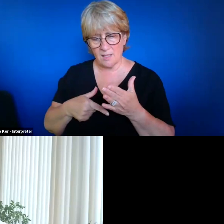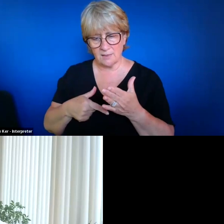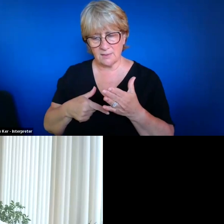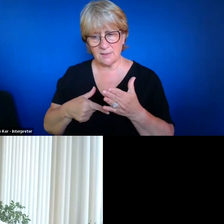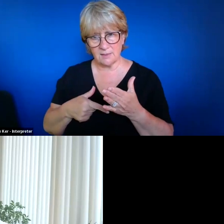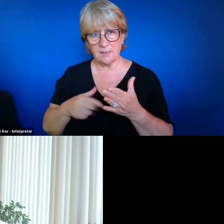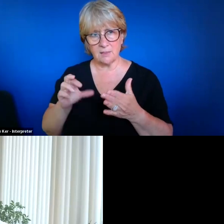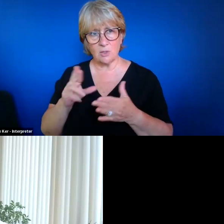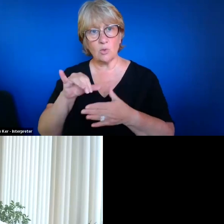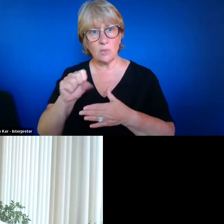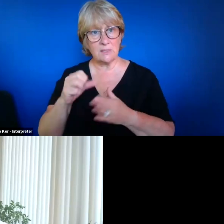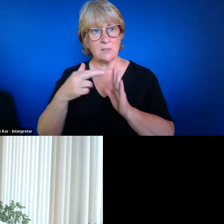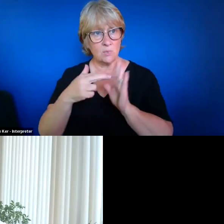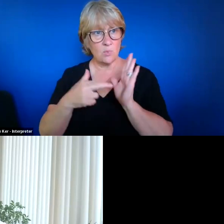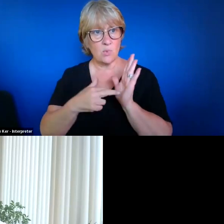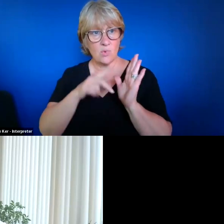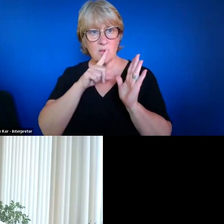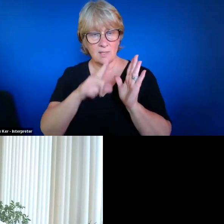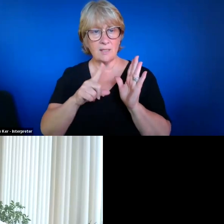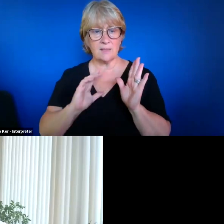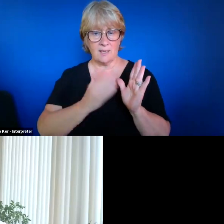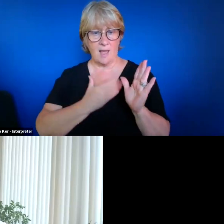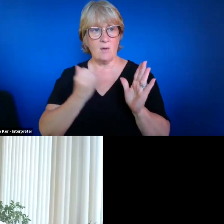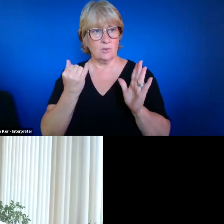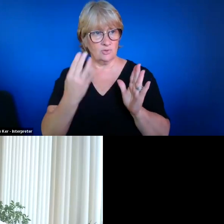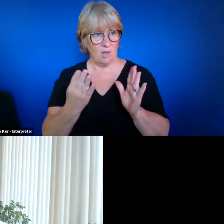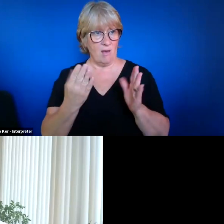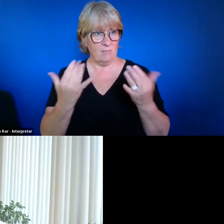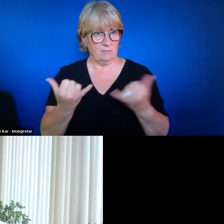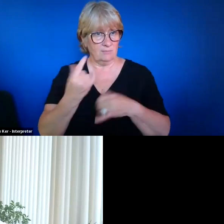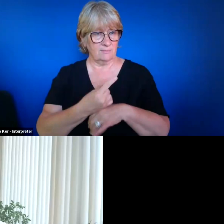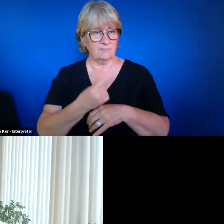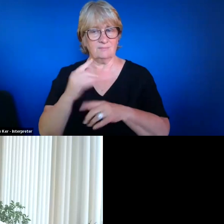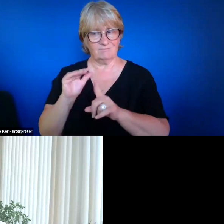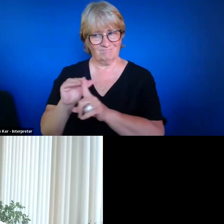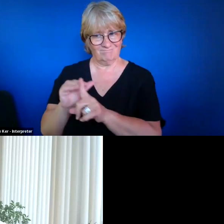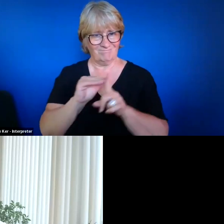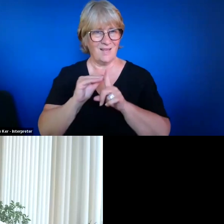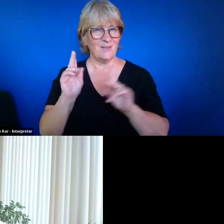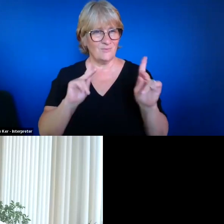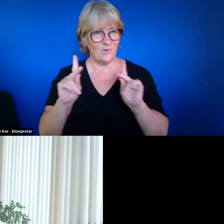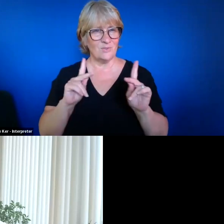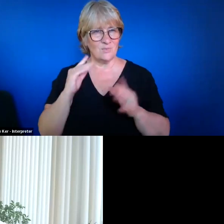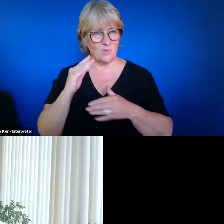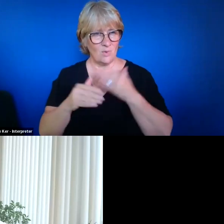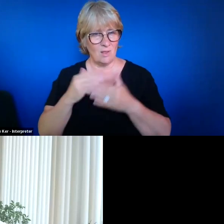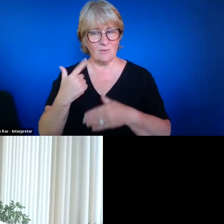what the CRIS's role is and what our job is today. And also kind of remind folks of that as we go along, because for